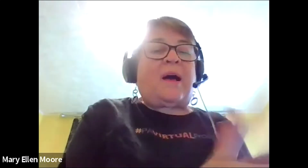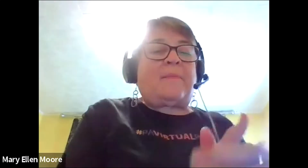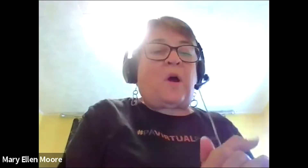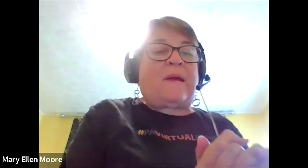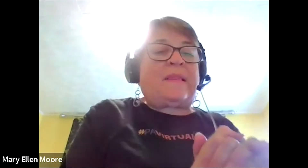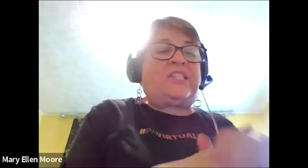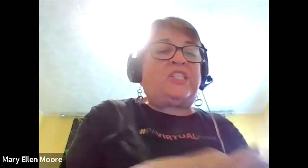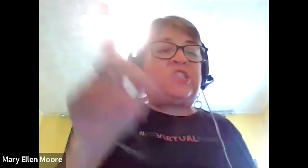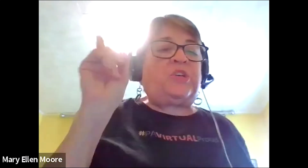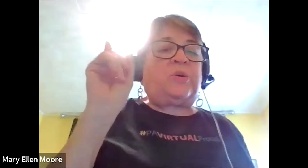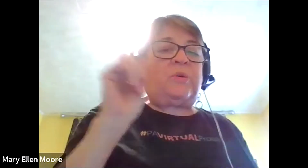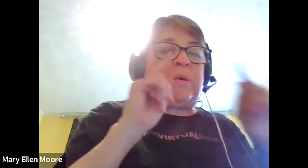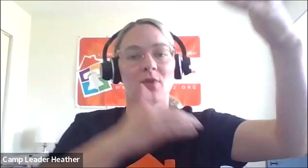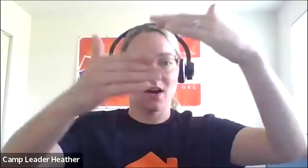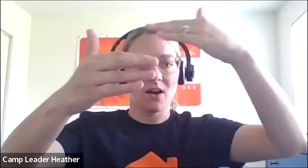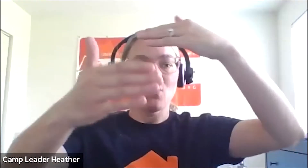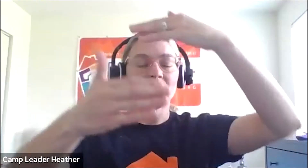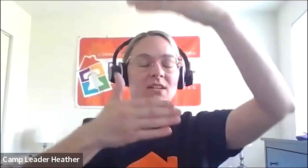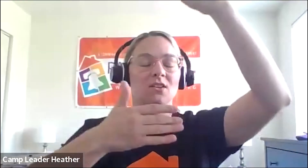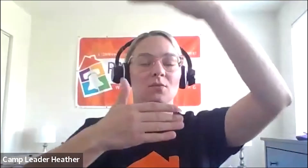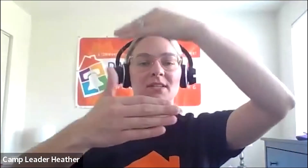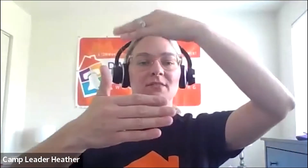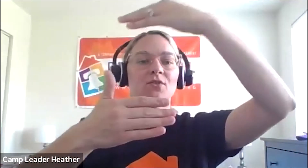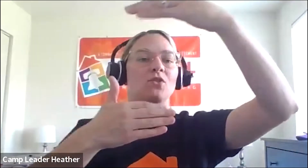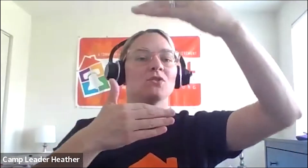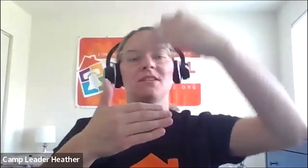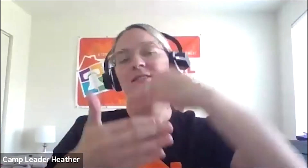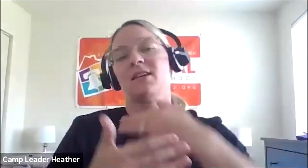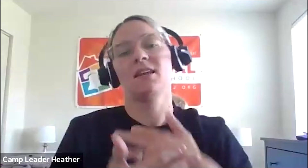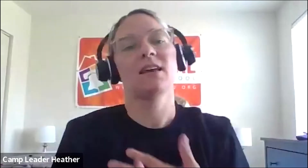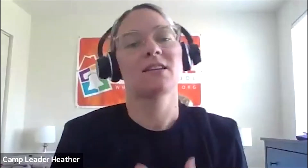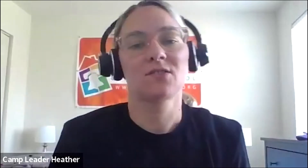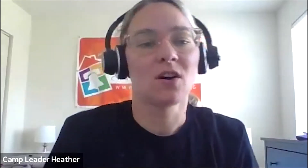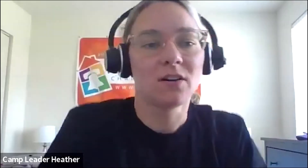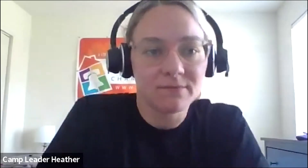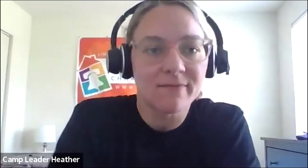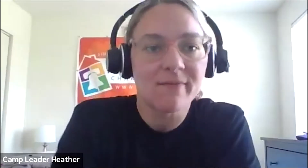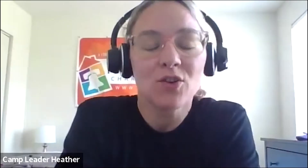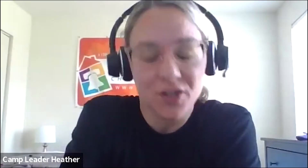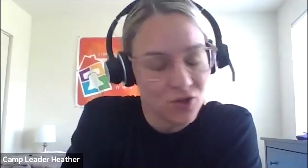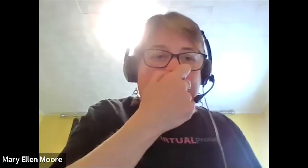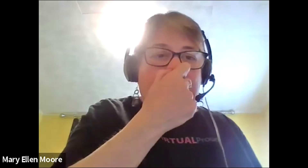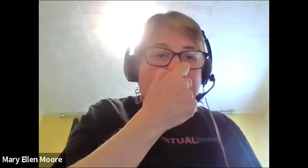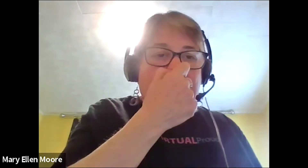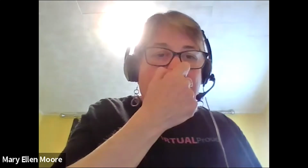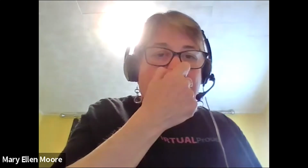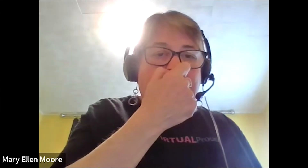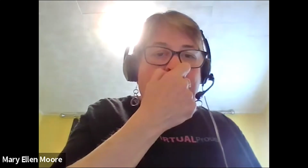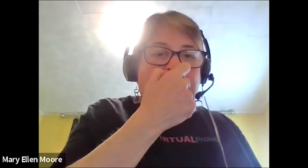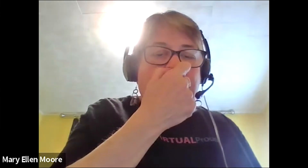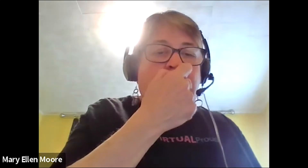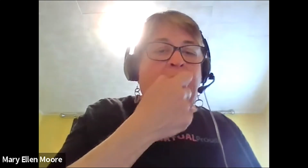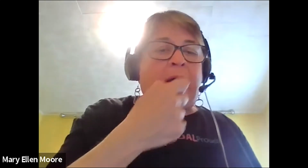All right, let's just Your camera was a little bit difficult to see. That's all. You did a great job. Good